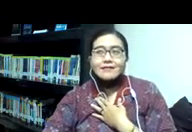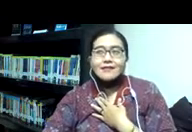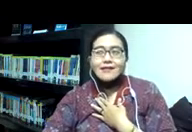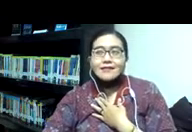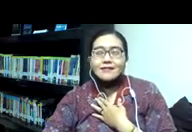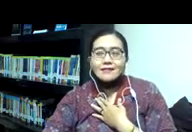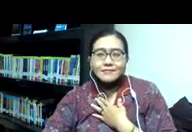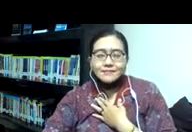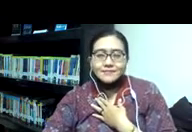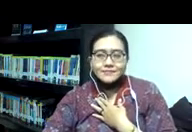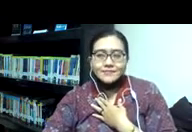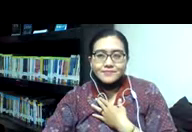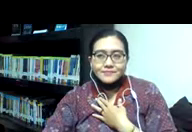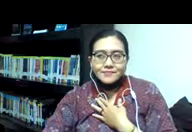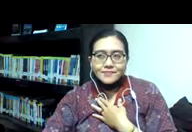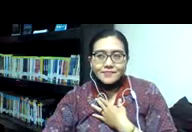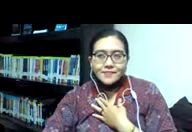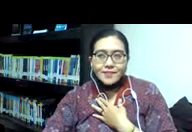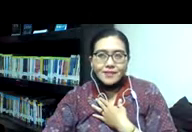it is like